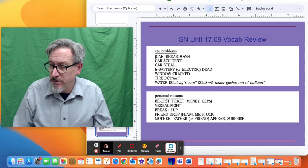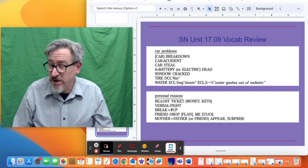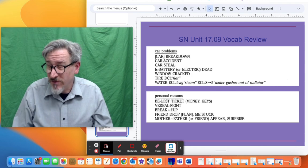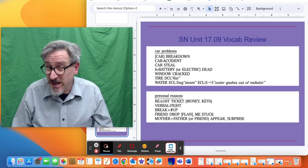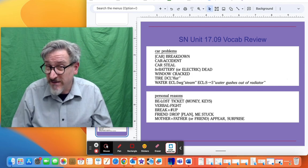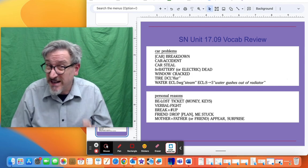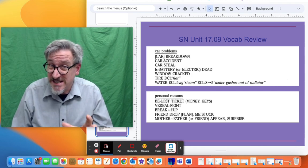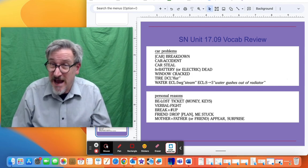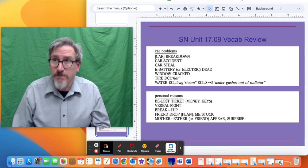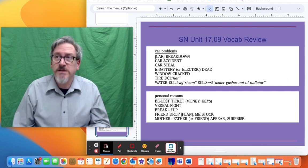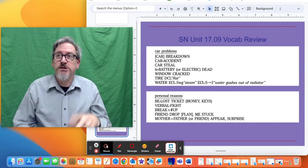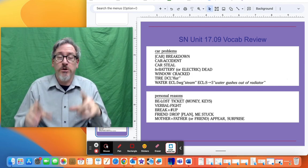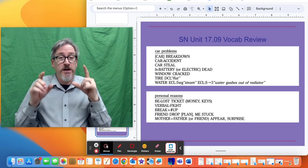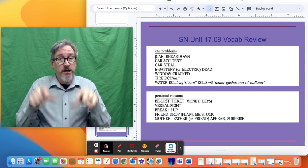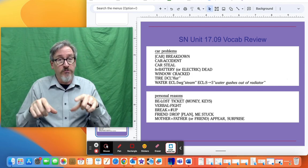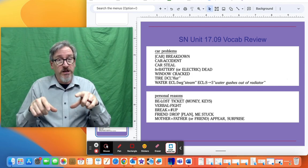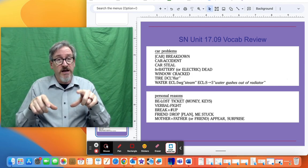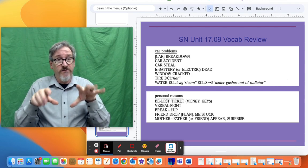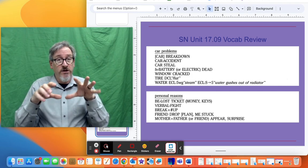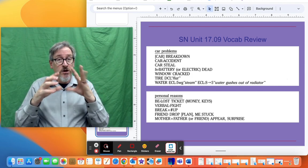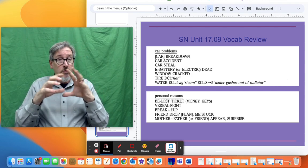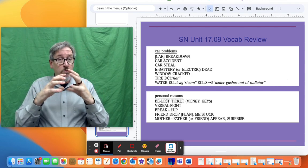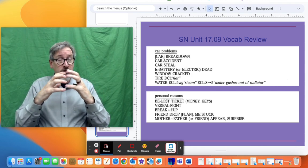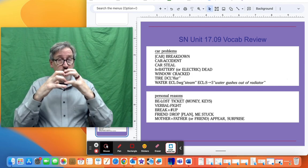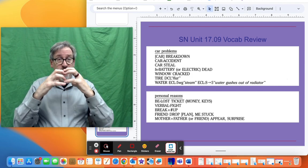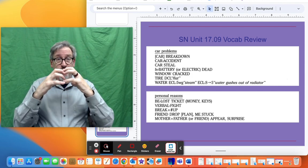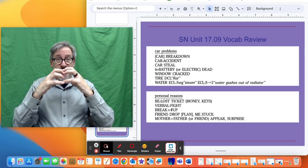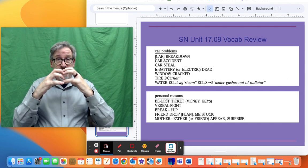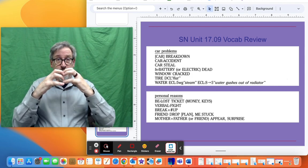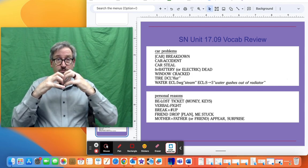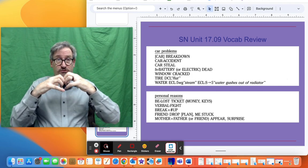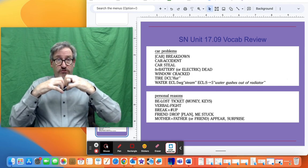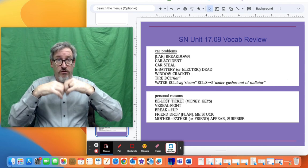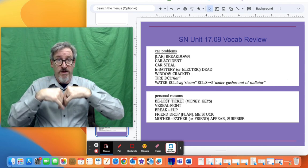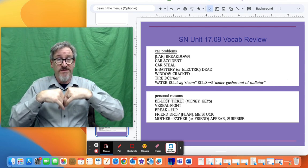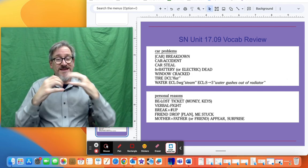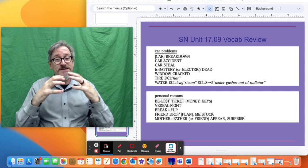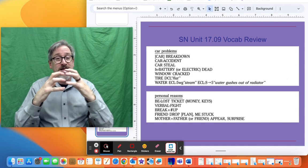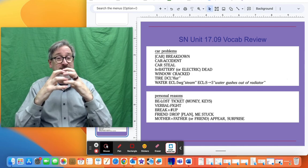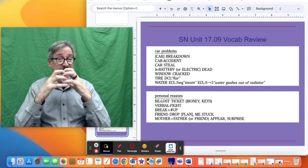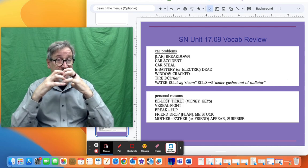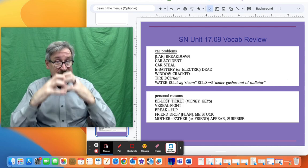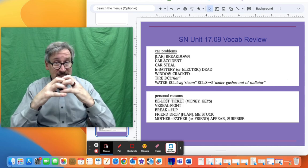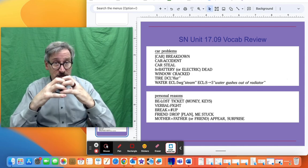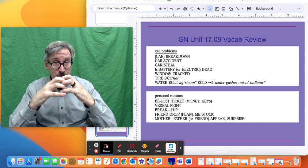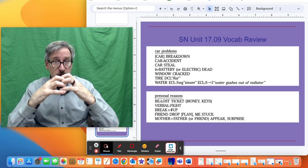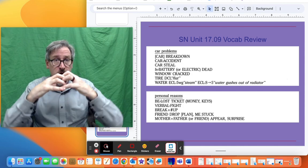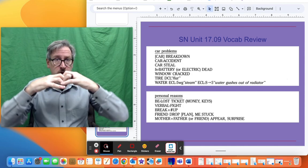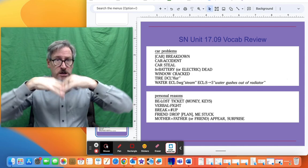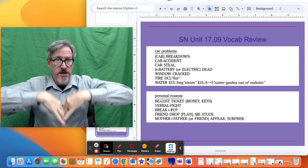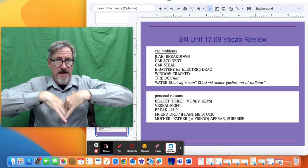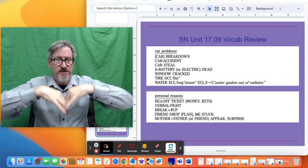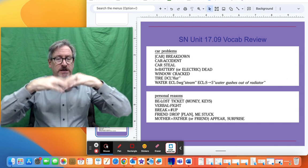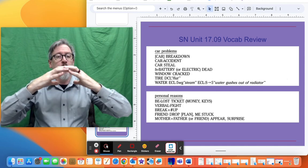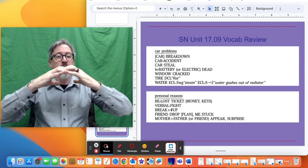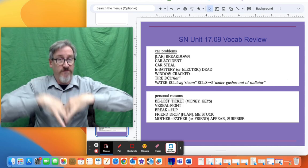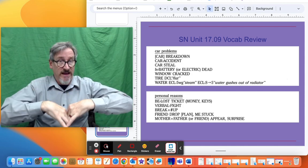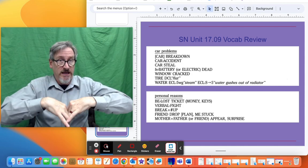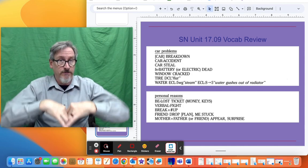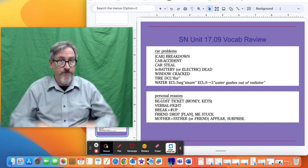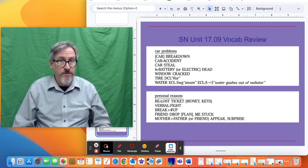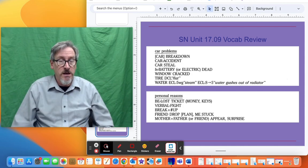But in real life, that doesn't happen. So in real life, we generally do this. Boom. This means a system collapsing or